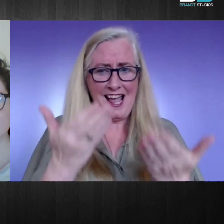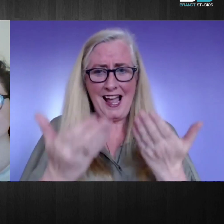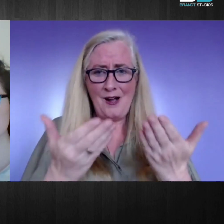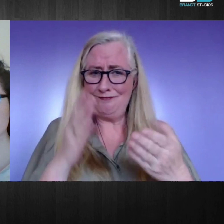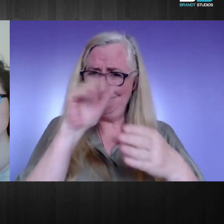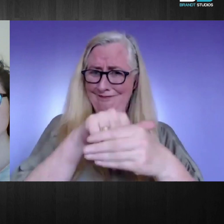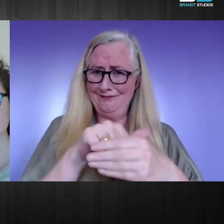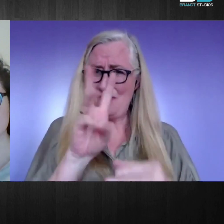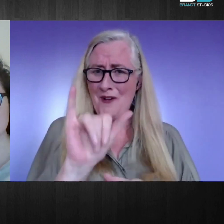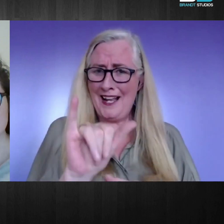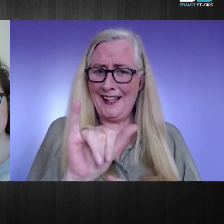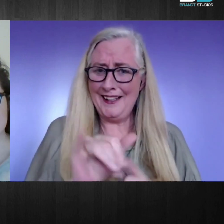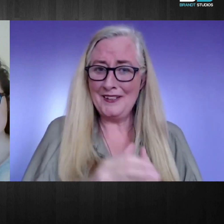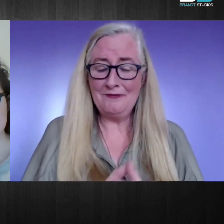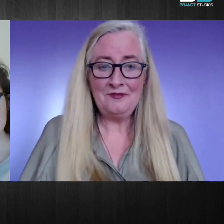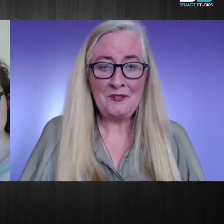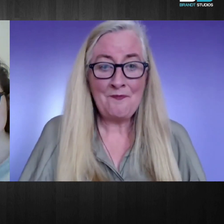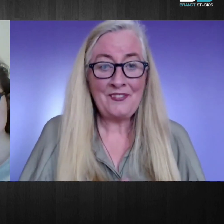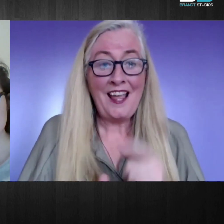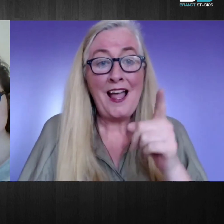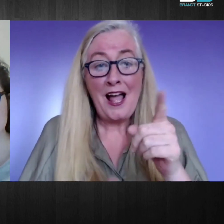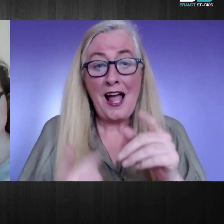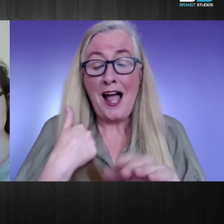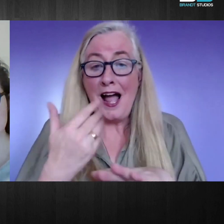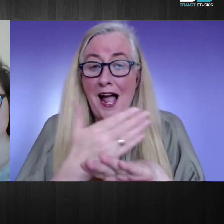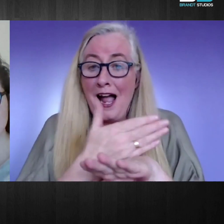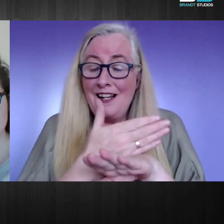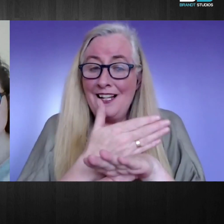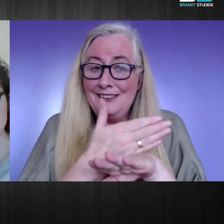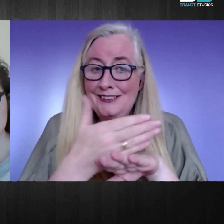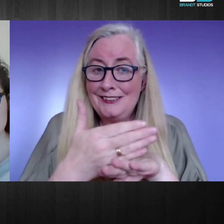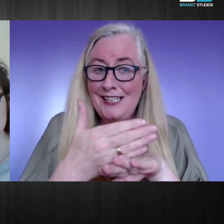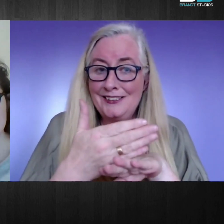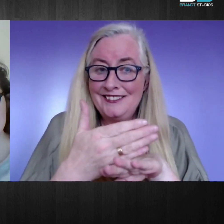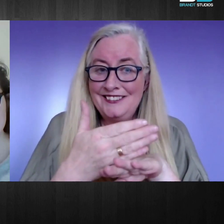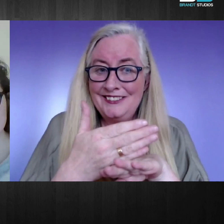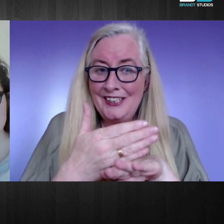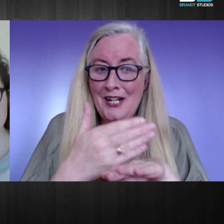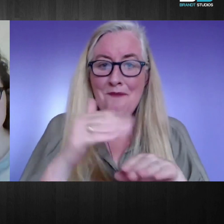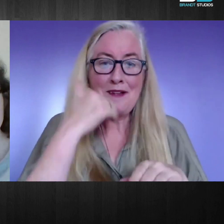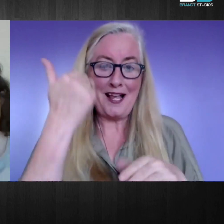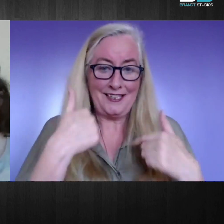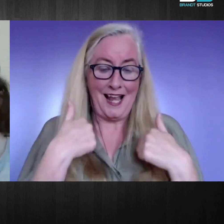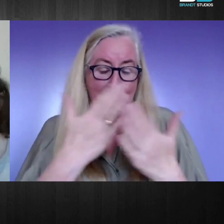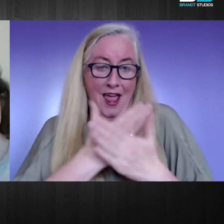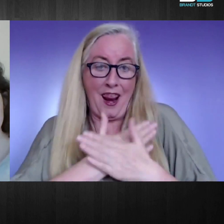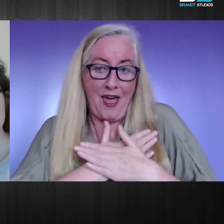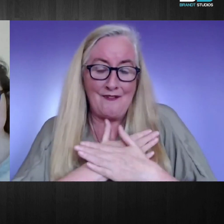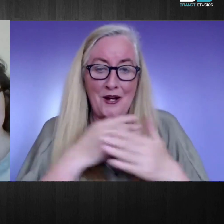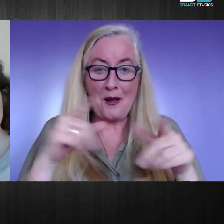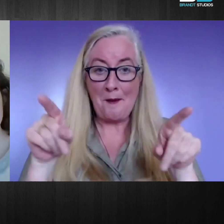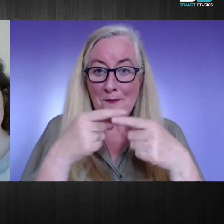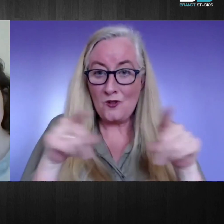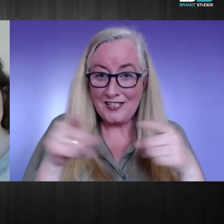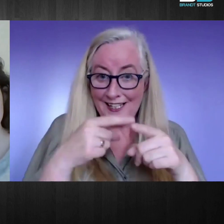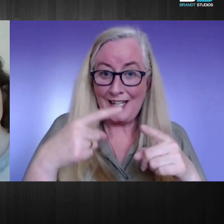Well, I found that Sound Surfers has helped me express myself through music. First, we've been trying to record things, just using the equipment and